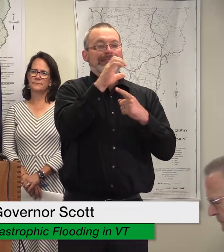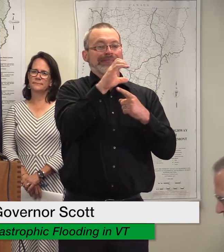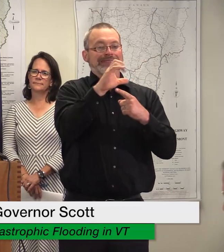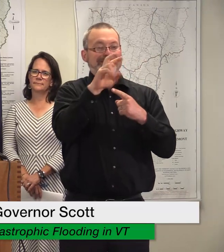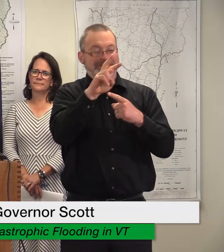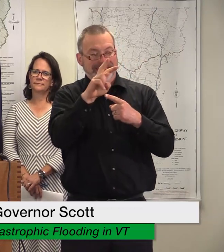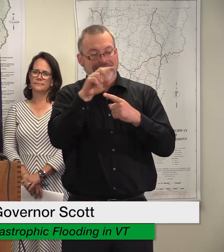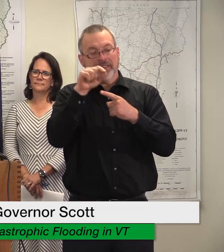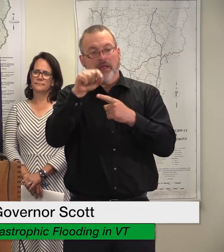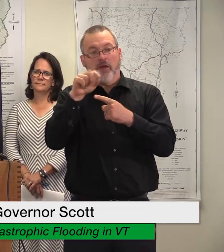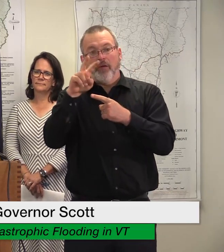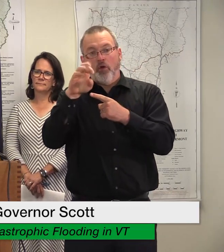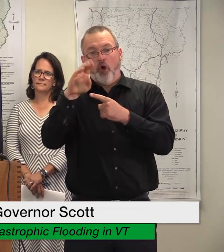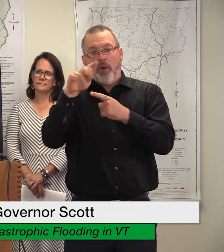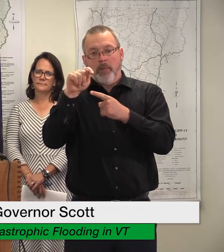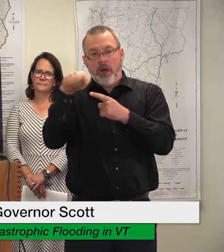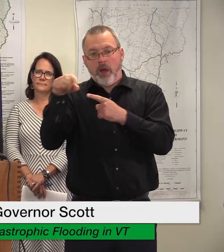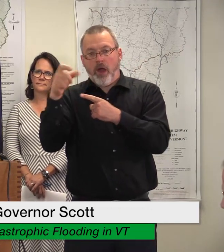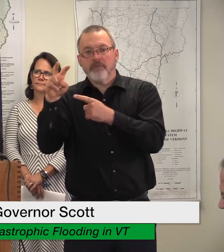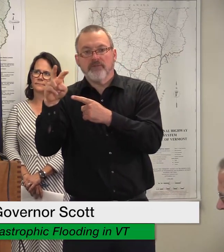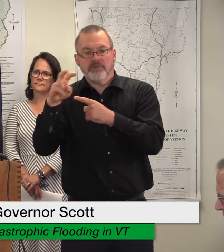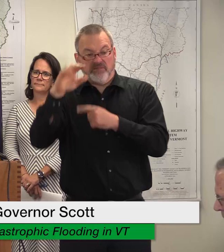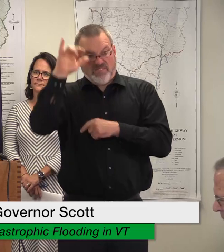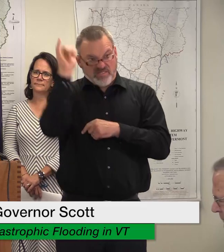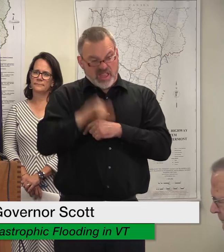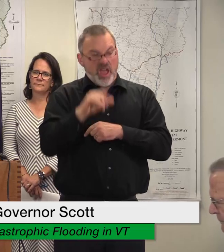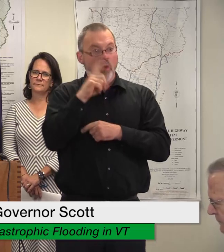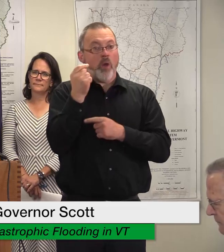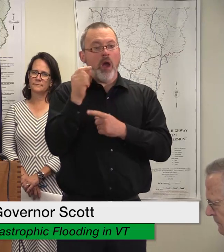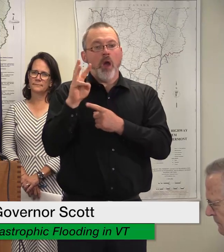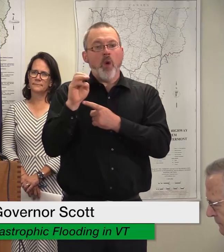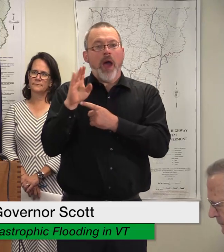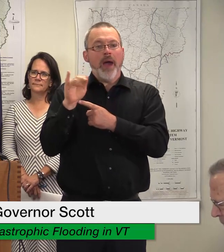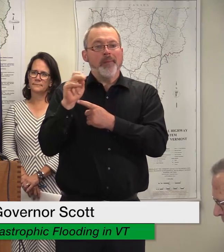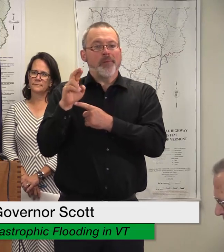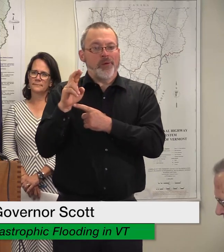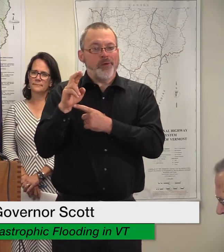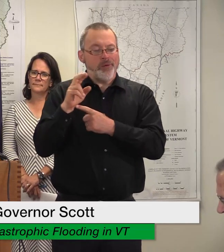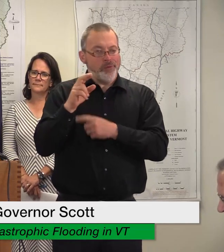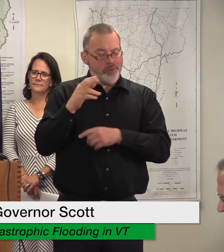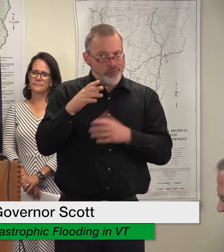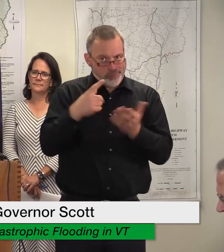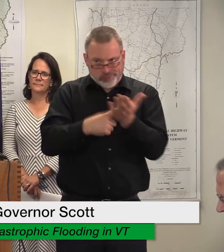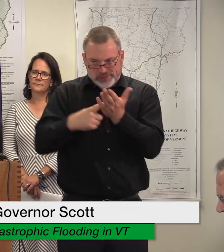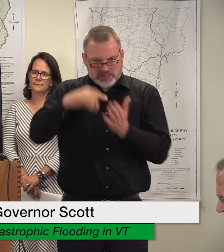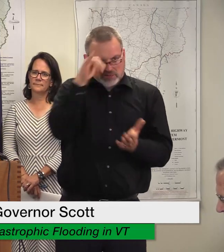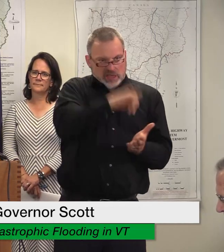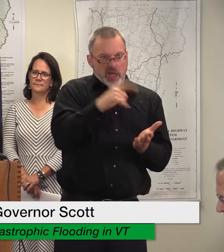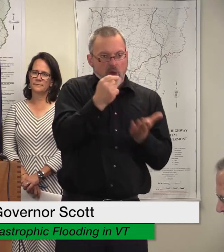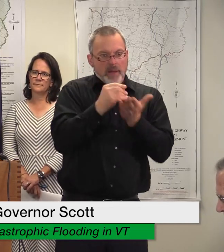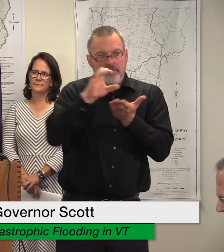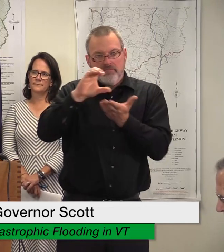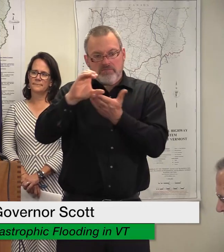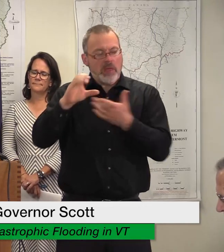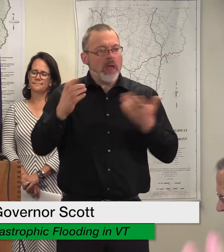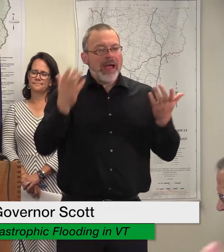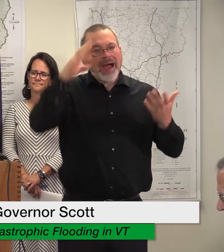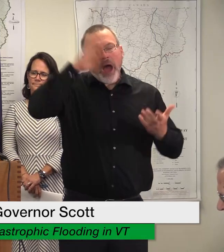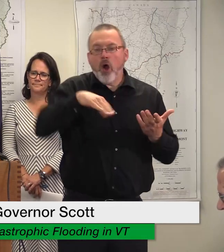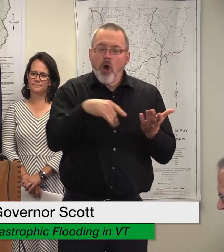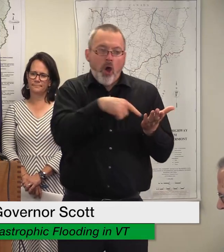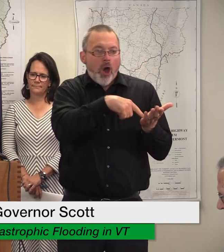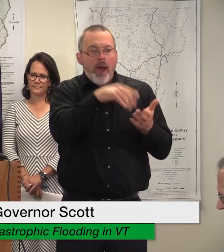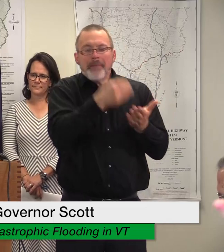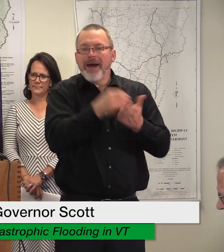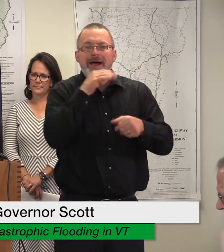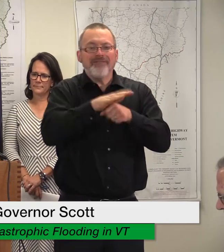accd.vermont.gov. Again, we know this won't be near enough to fill all the need out there, but I believe it's important for the state to step up,